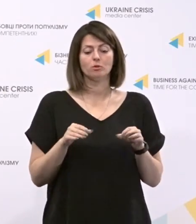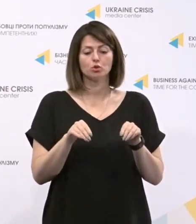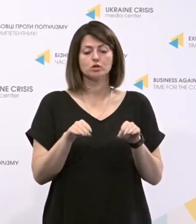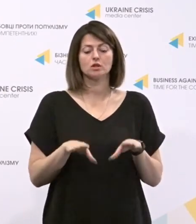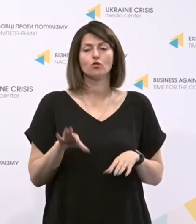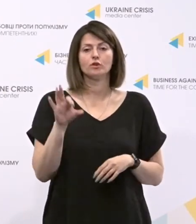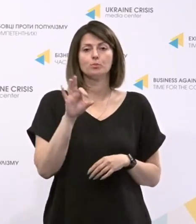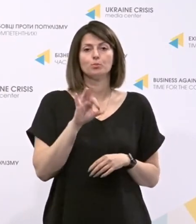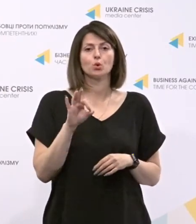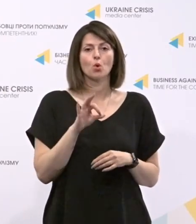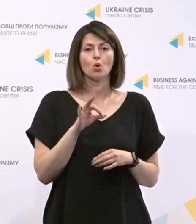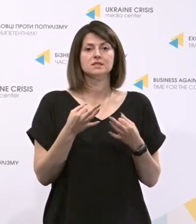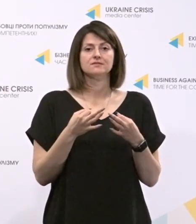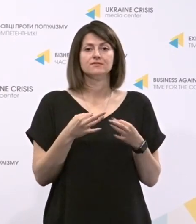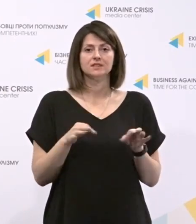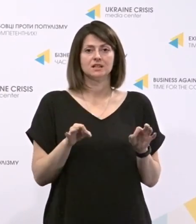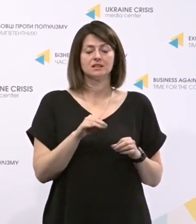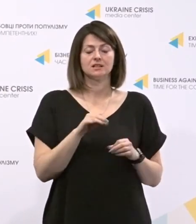trial.